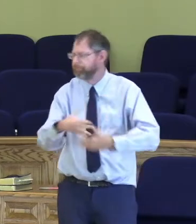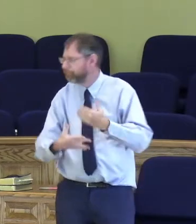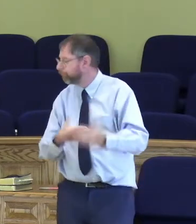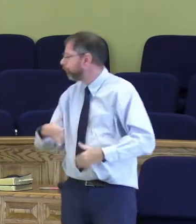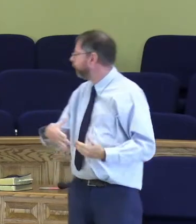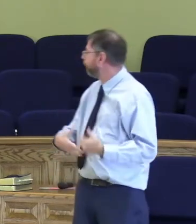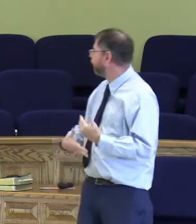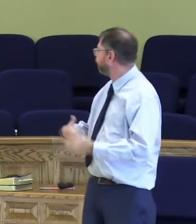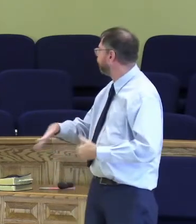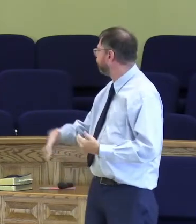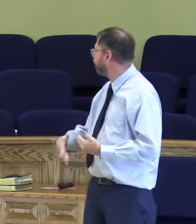Andrew Foster.